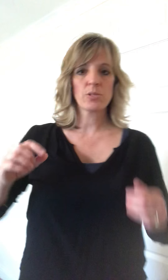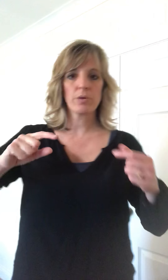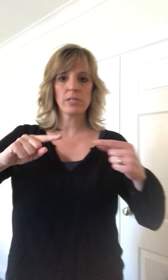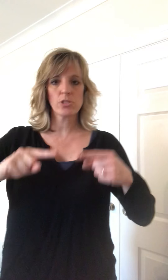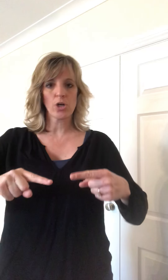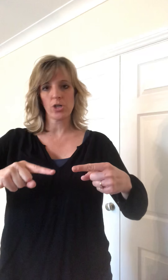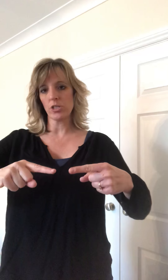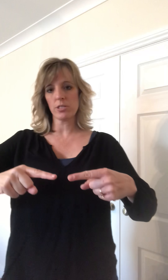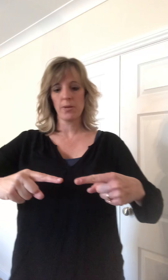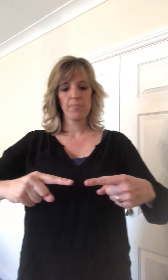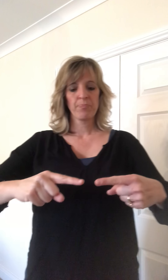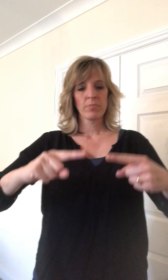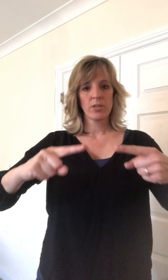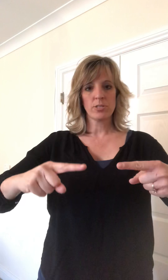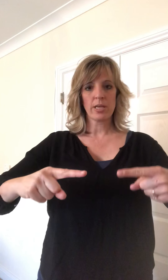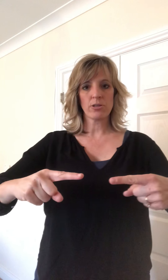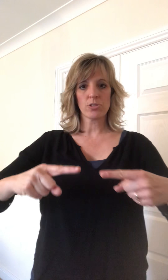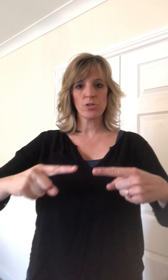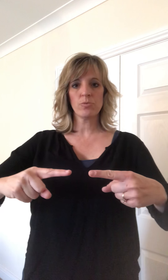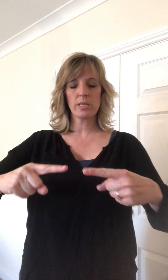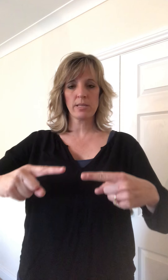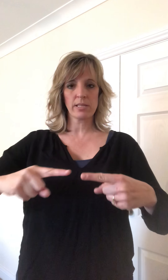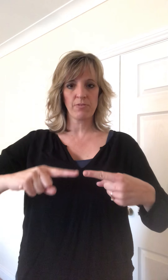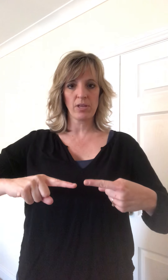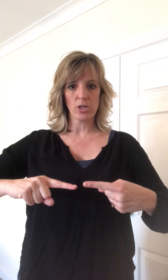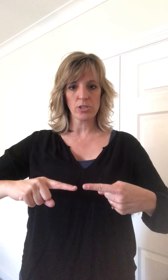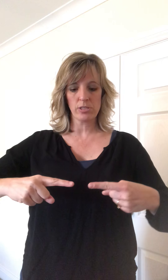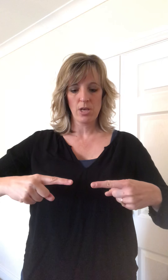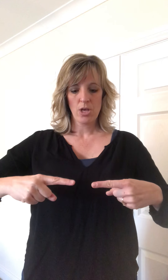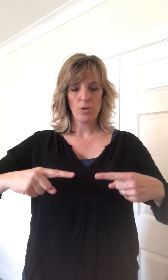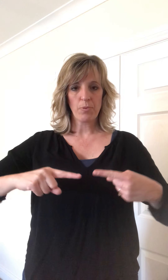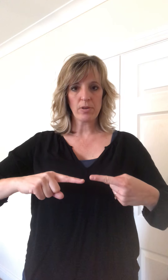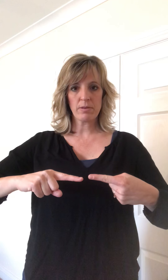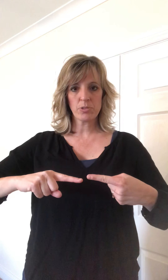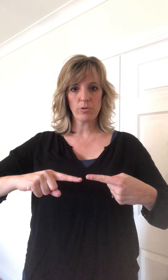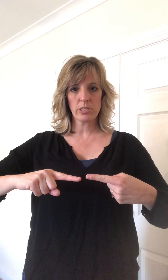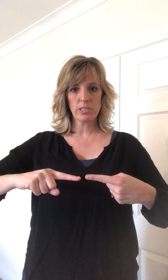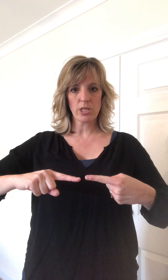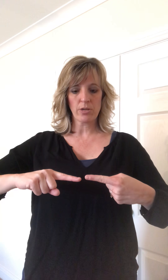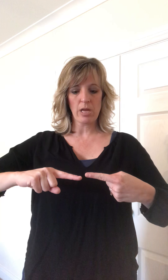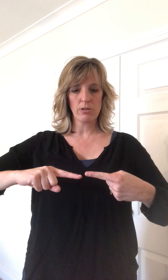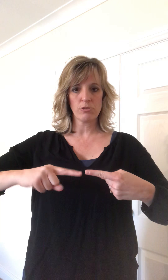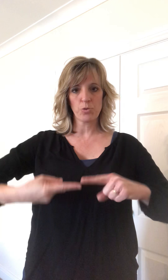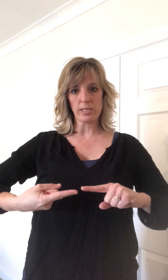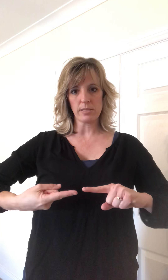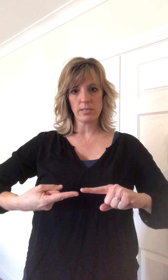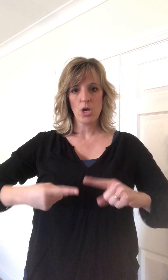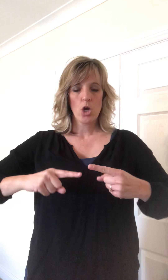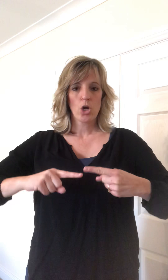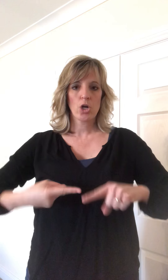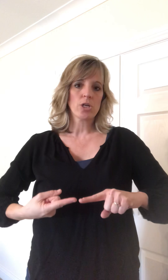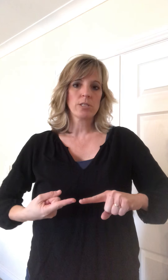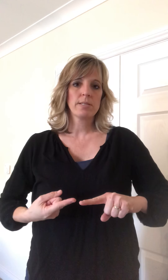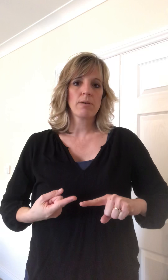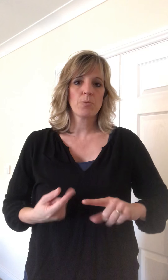one is hurt. You take your 2 index fingers, you point them towards each other, and you twist. Hurt. Now,